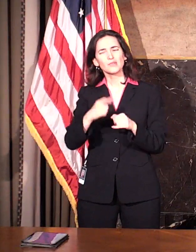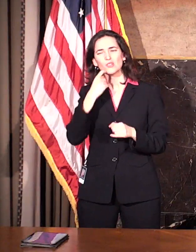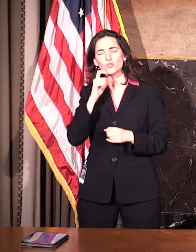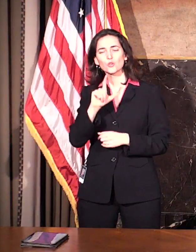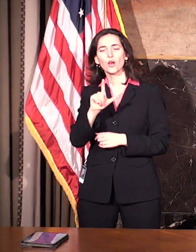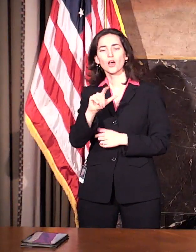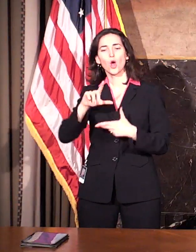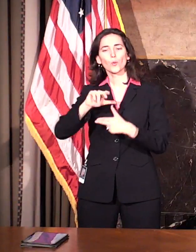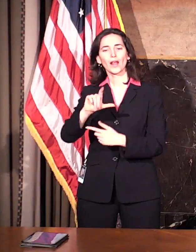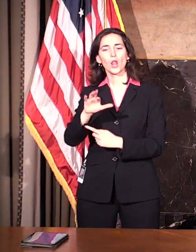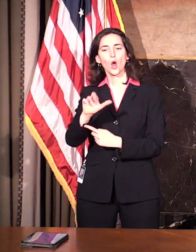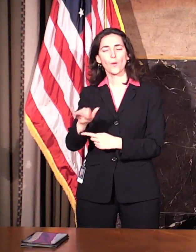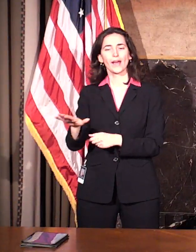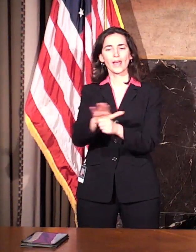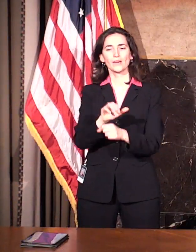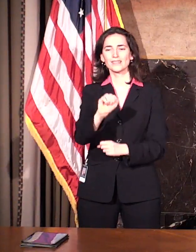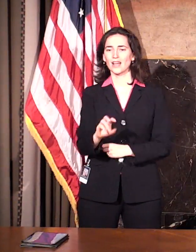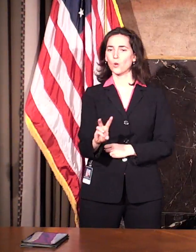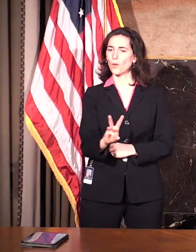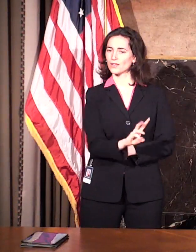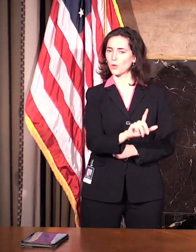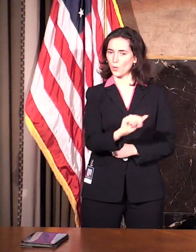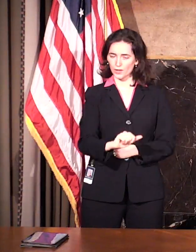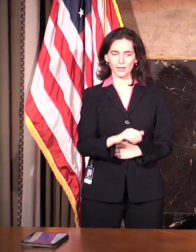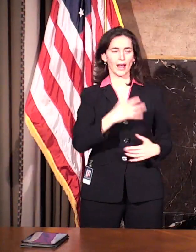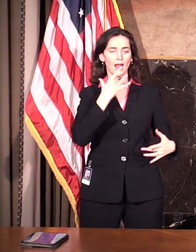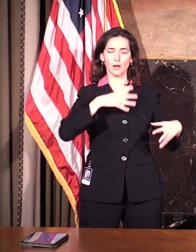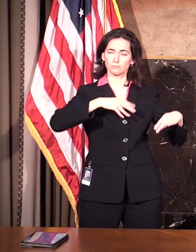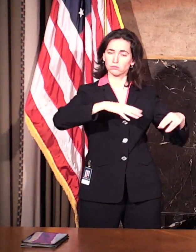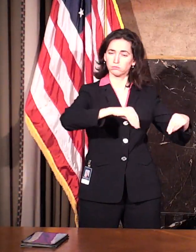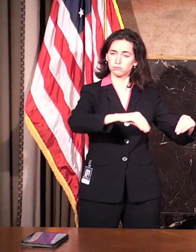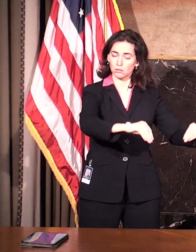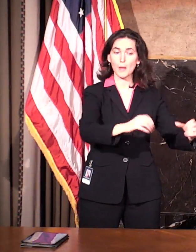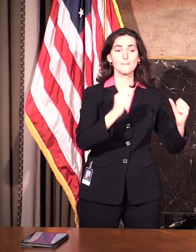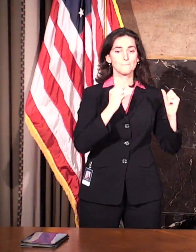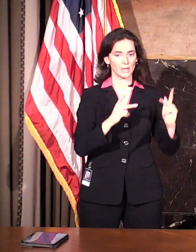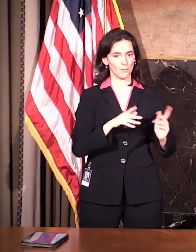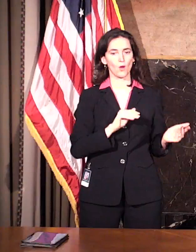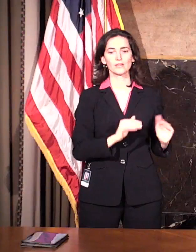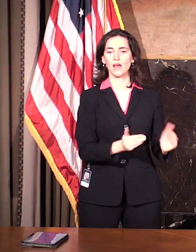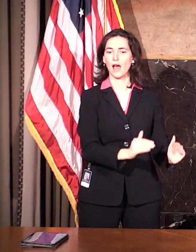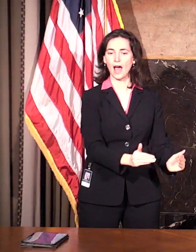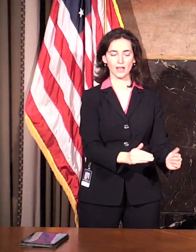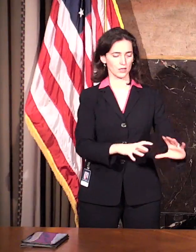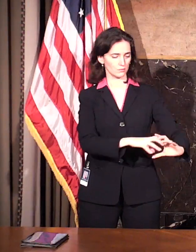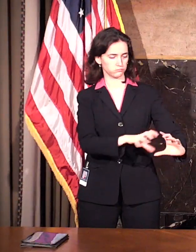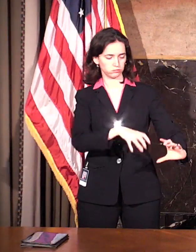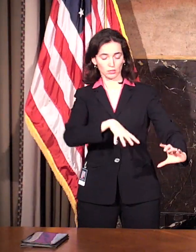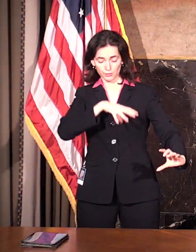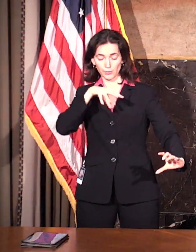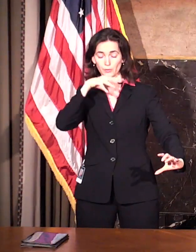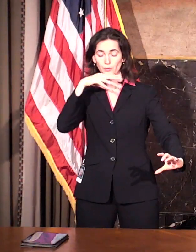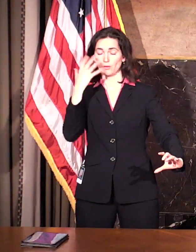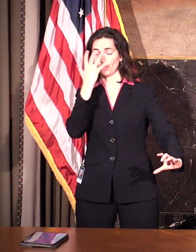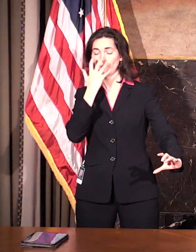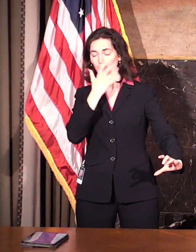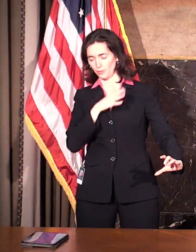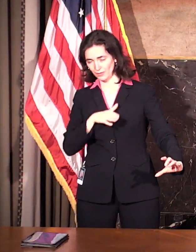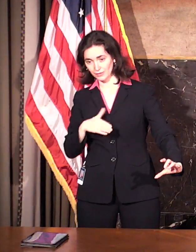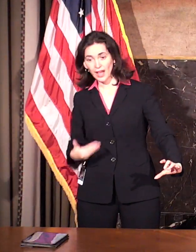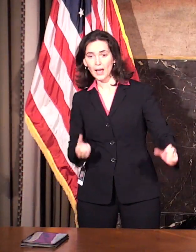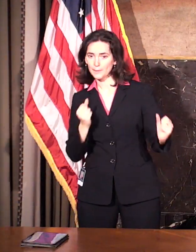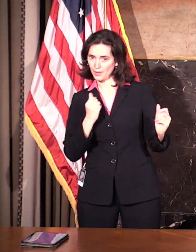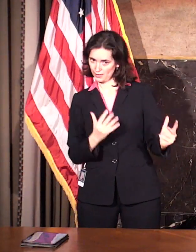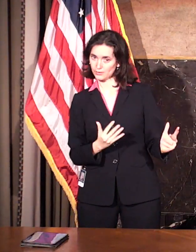power outages in the southwest part of the state, we had a number of people, unfortunately, die from carbon monoxide poisoning. So I do want to ask families, if